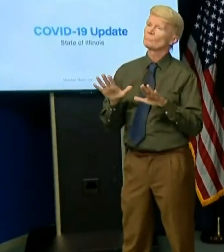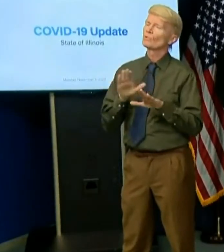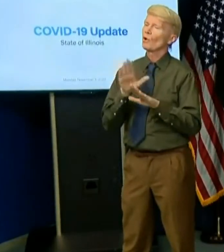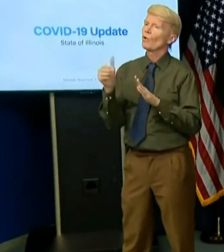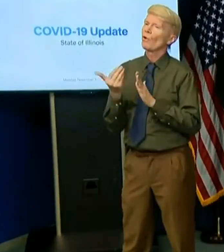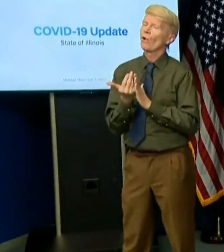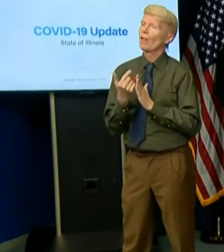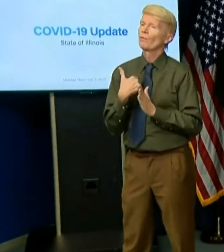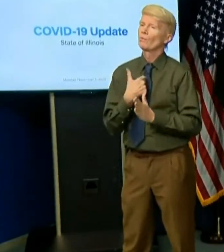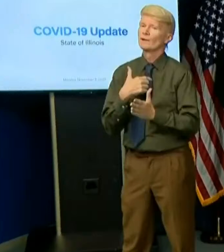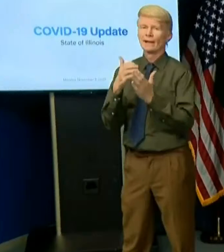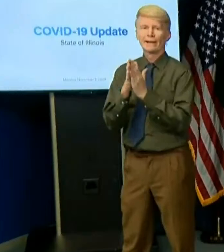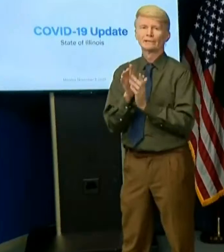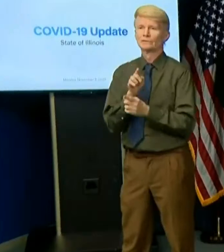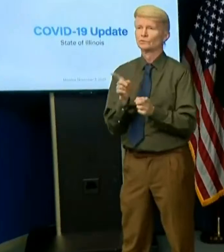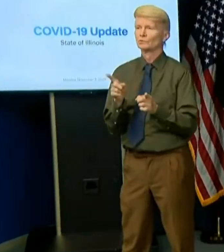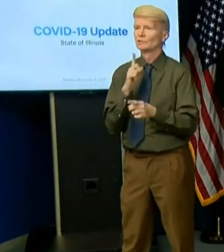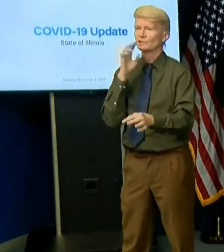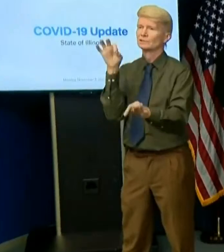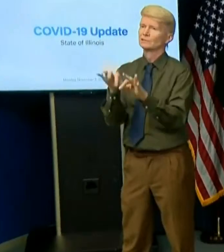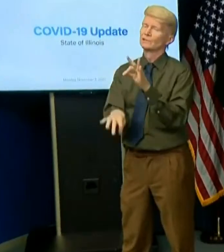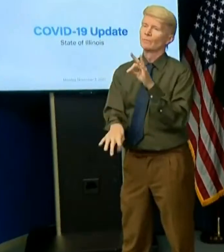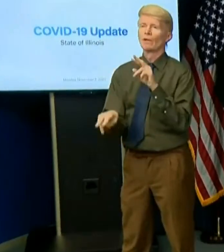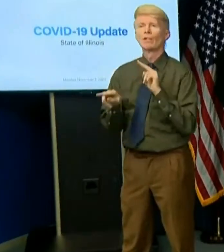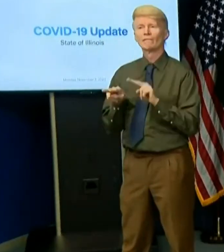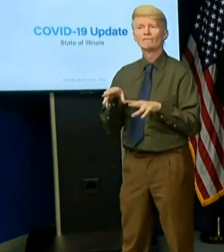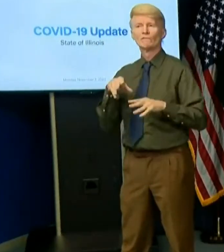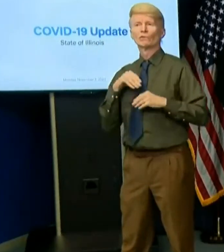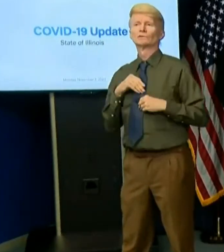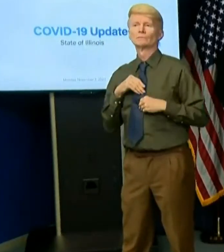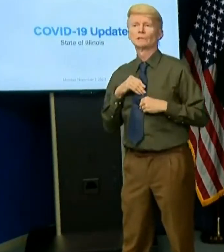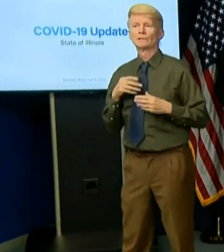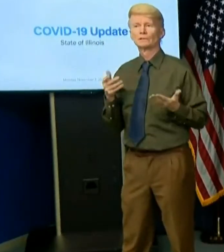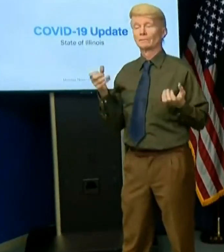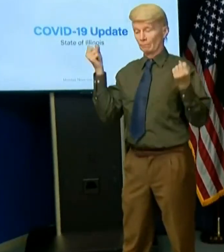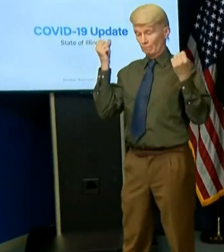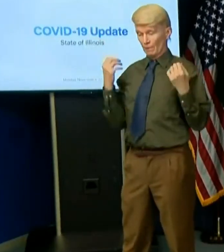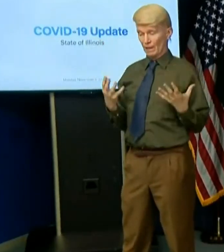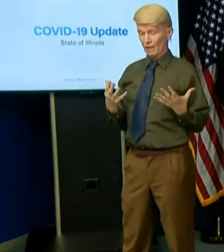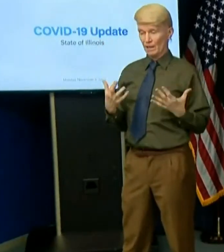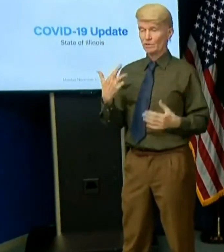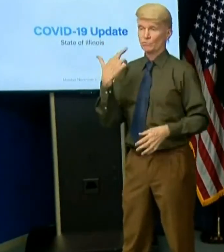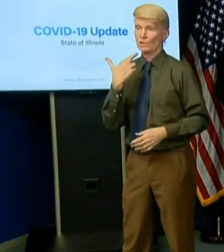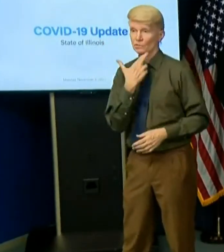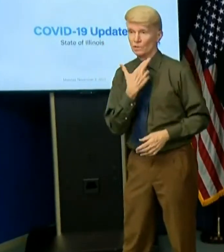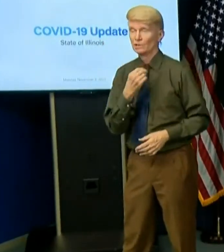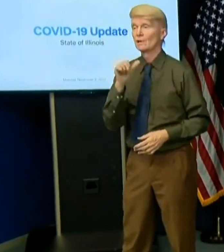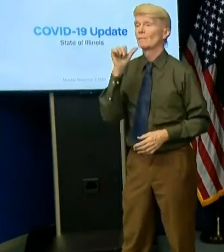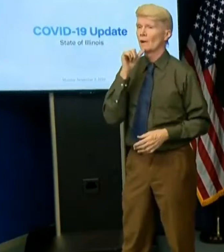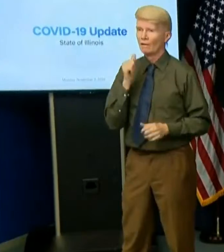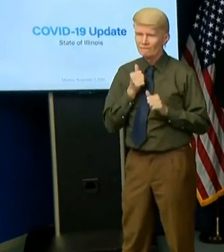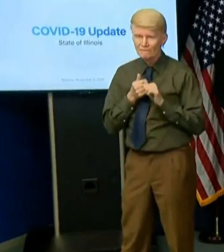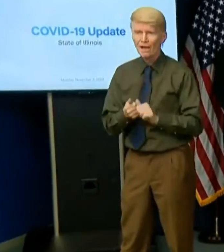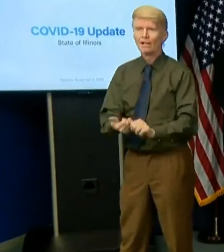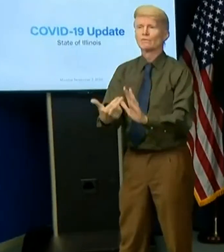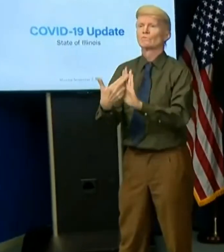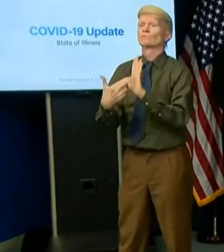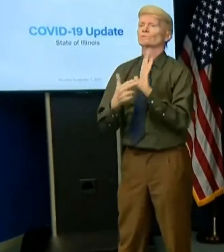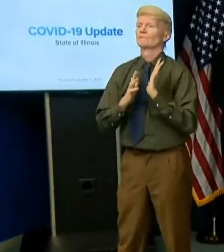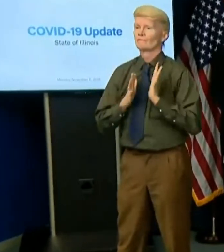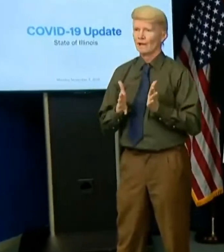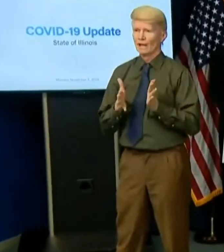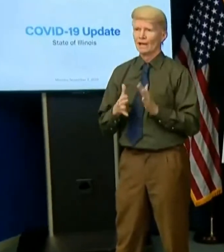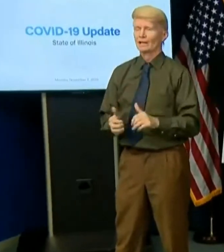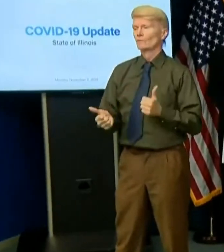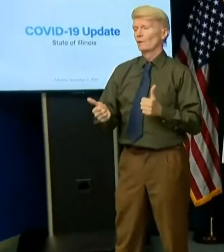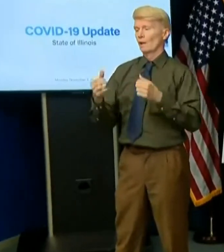All we're asking is for simple enforcement. Many restaurants and bars are doing the right thing. They're either